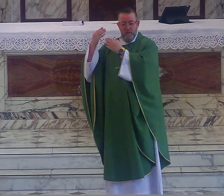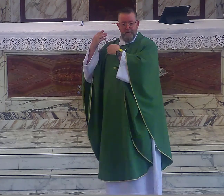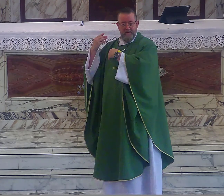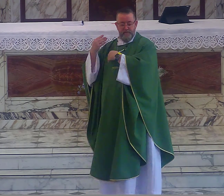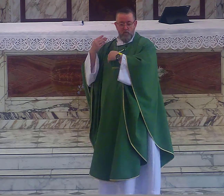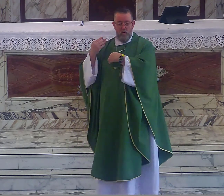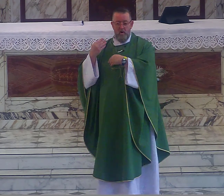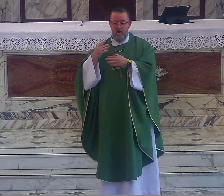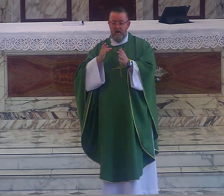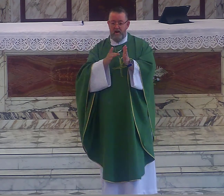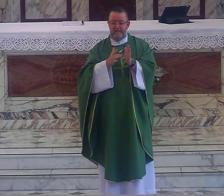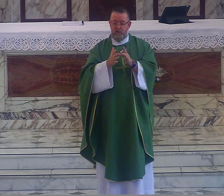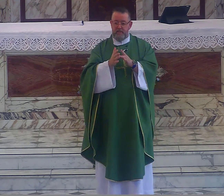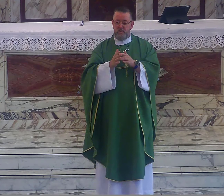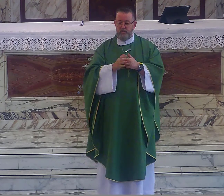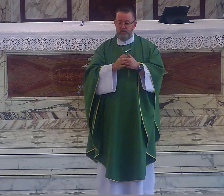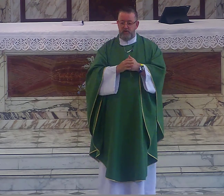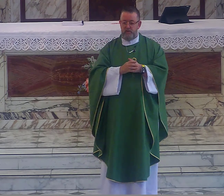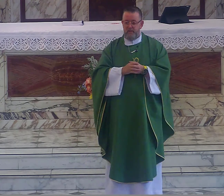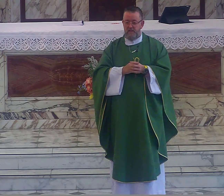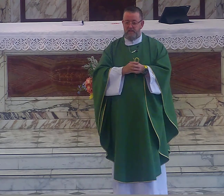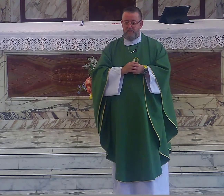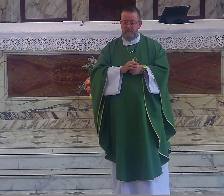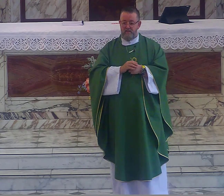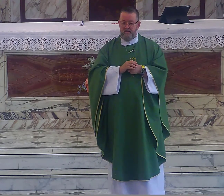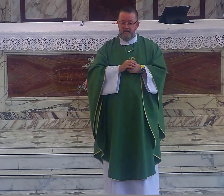years before Jesus.